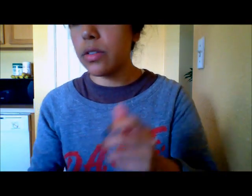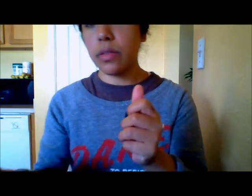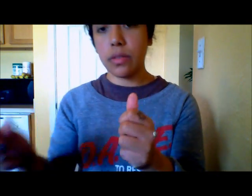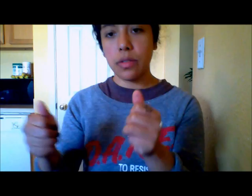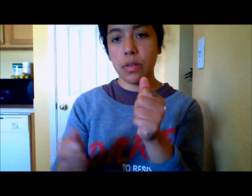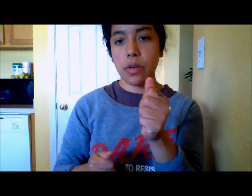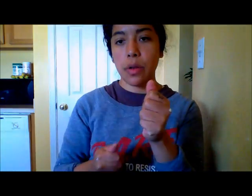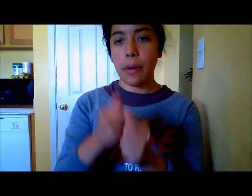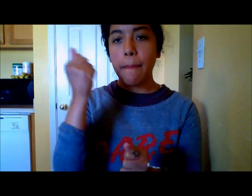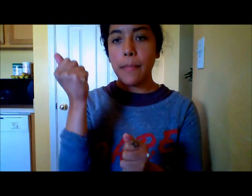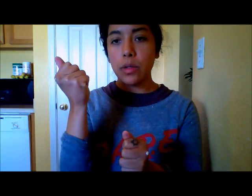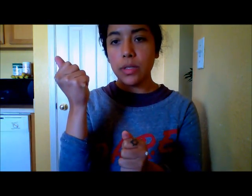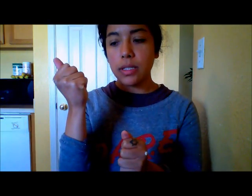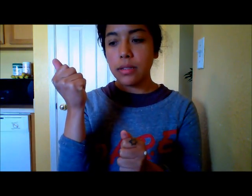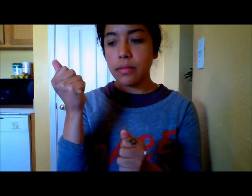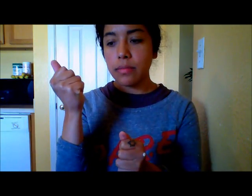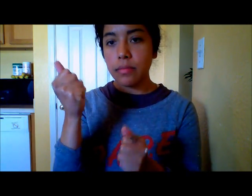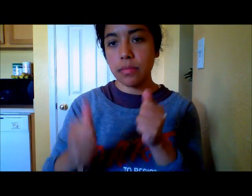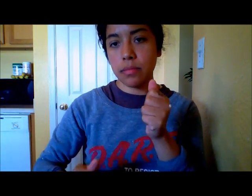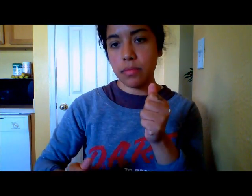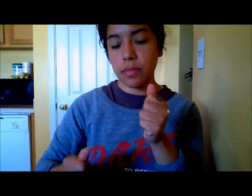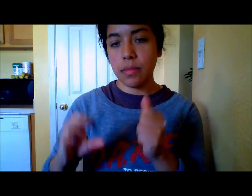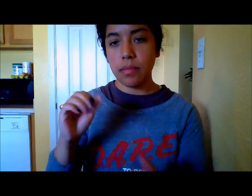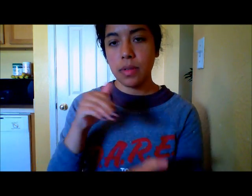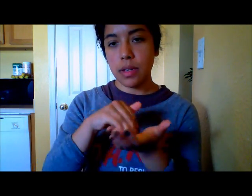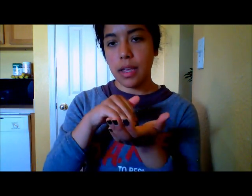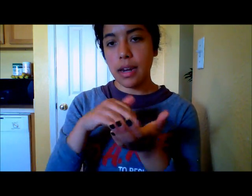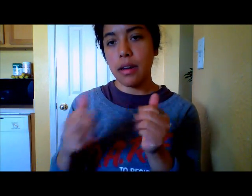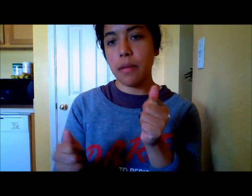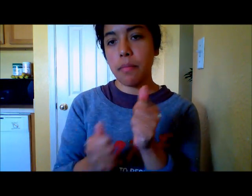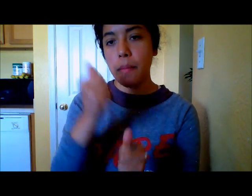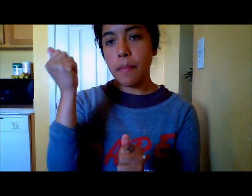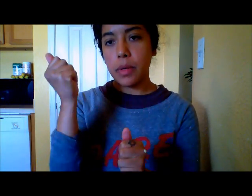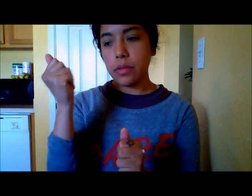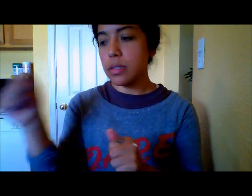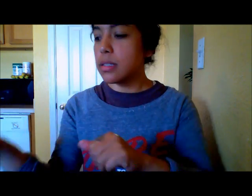So most, again, most,